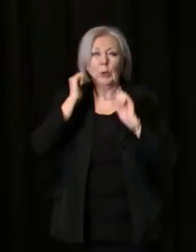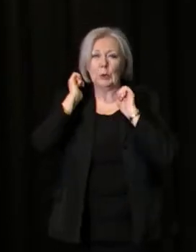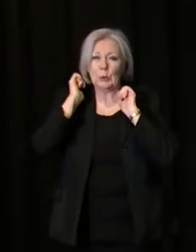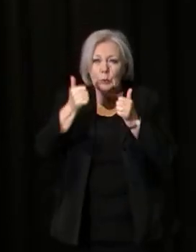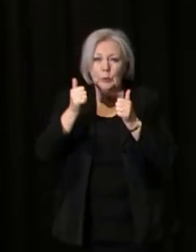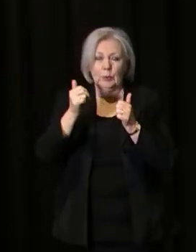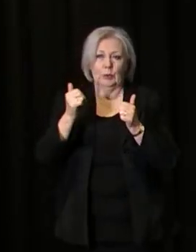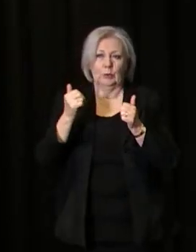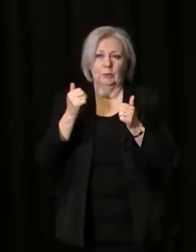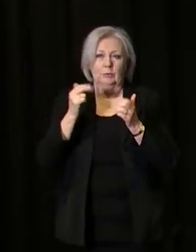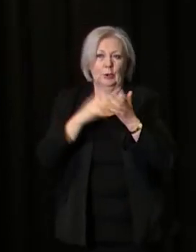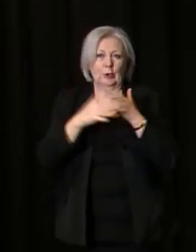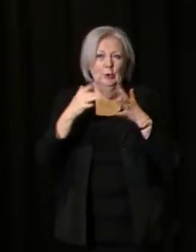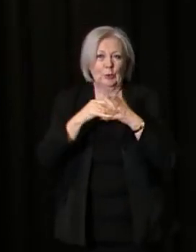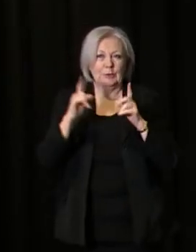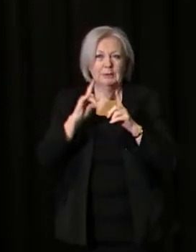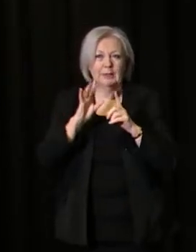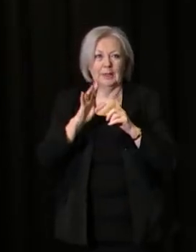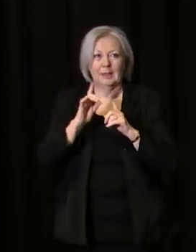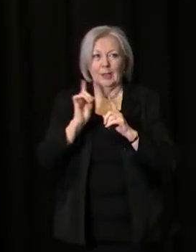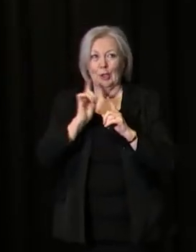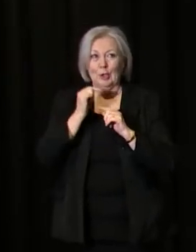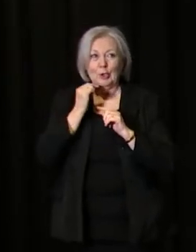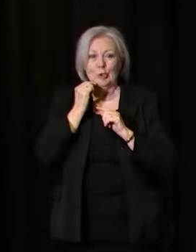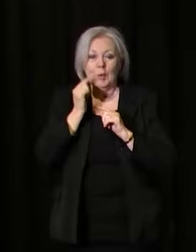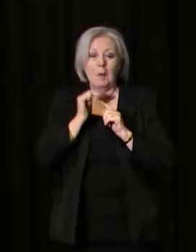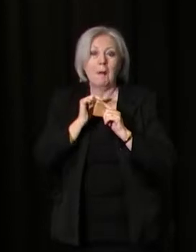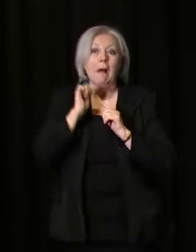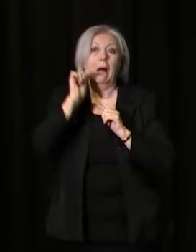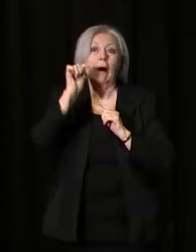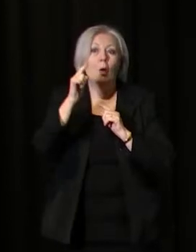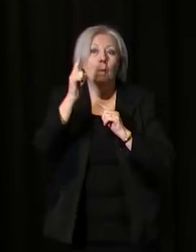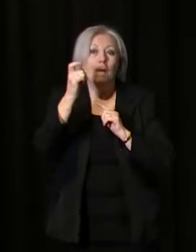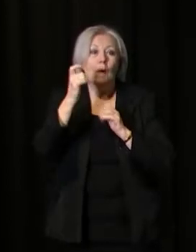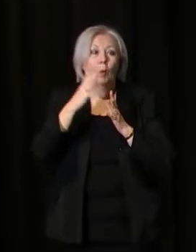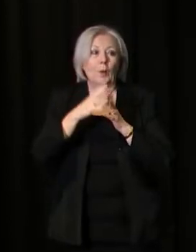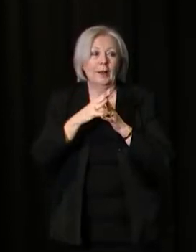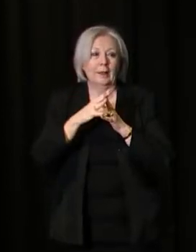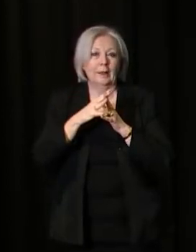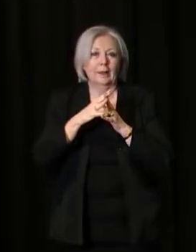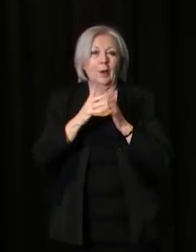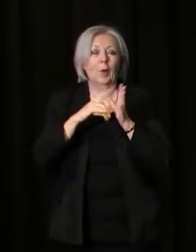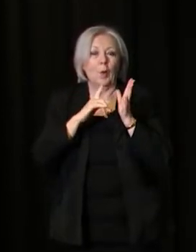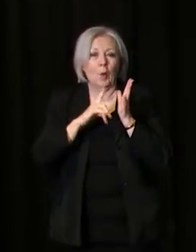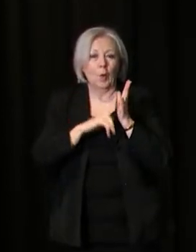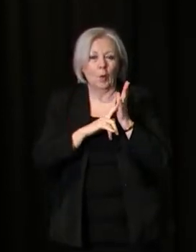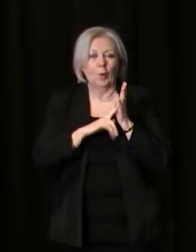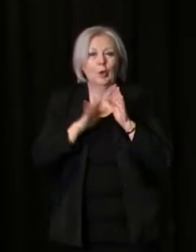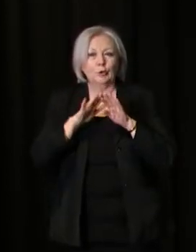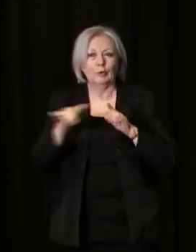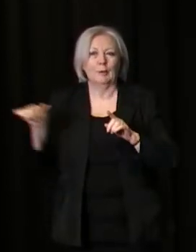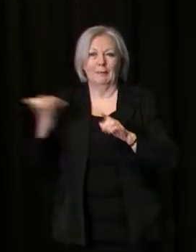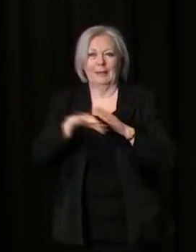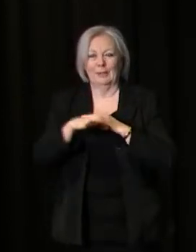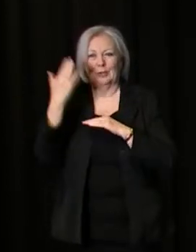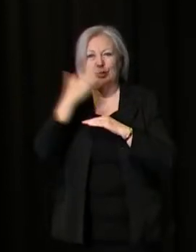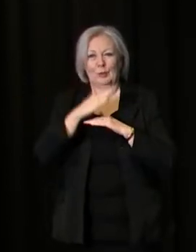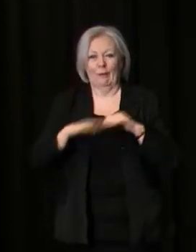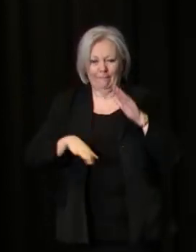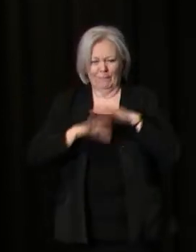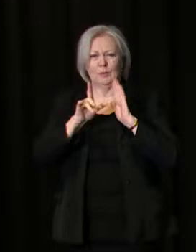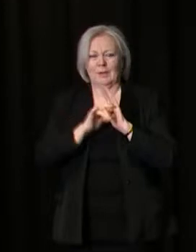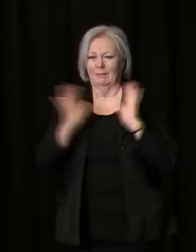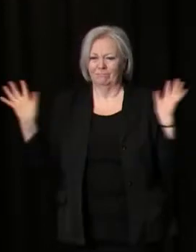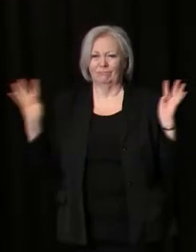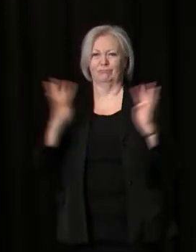not tomorrow, but a week from tomorrow, we'll have all of our kids back in the classroom full time. That's a fantastic